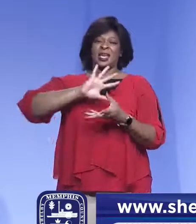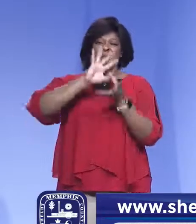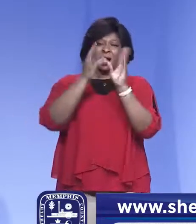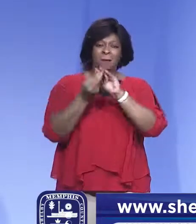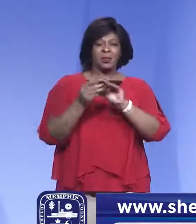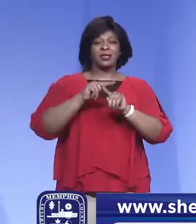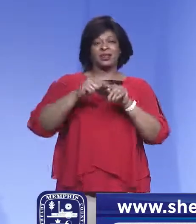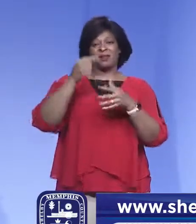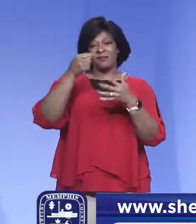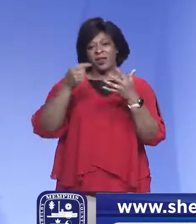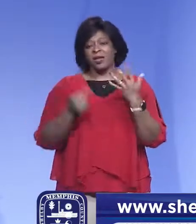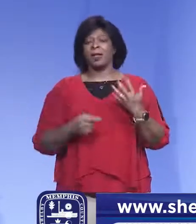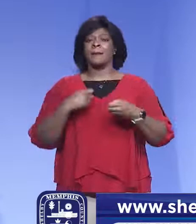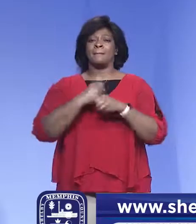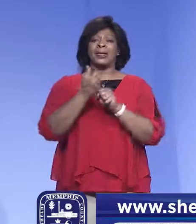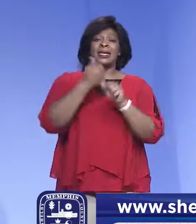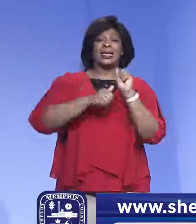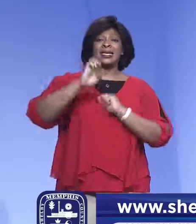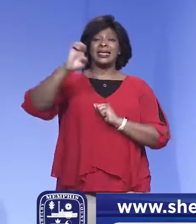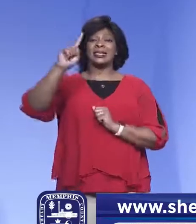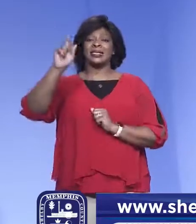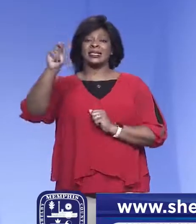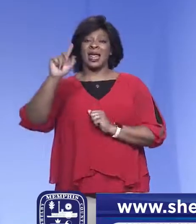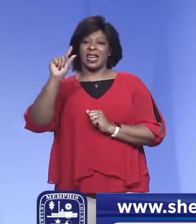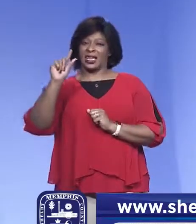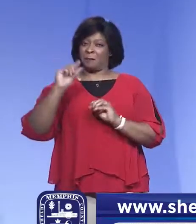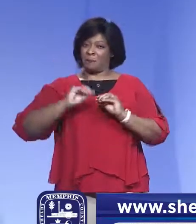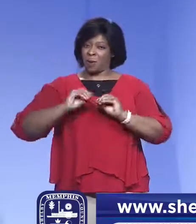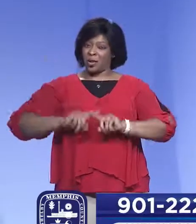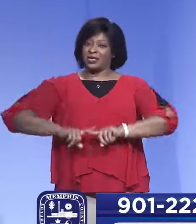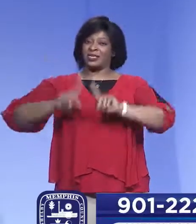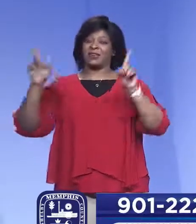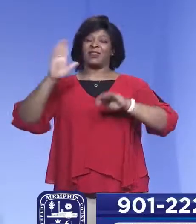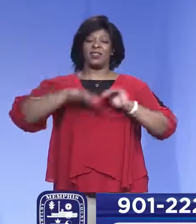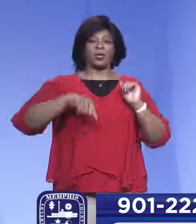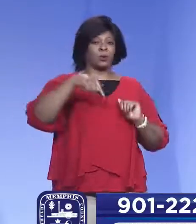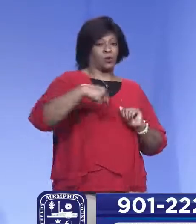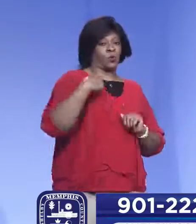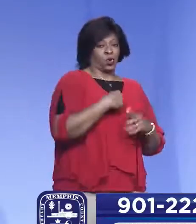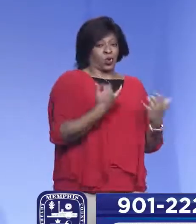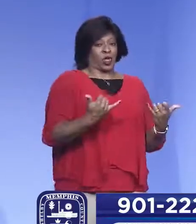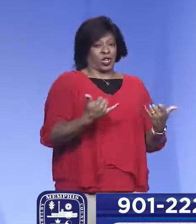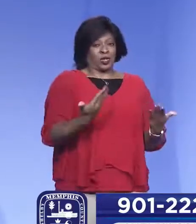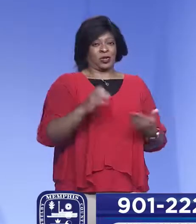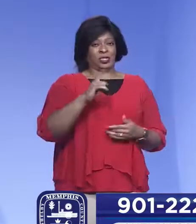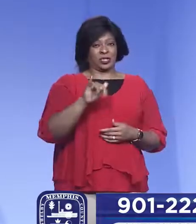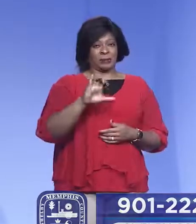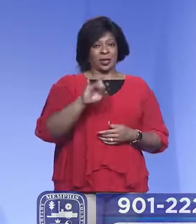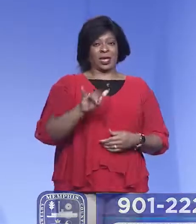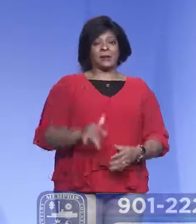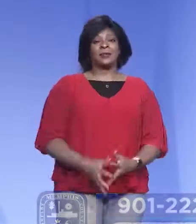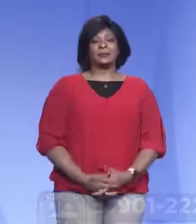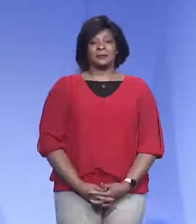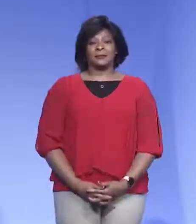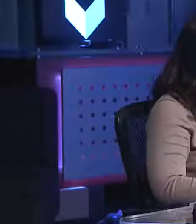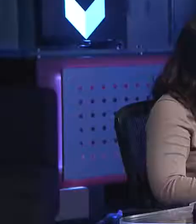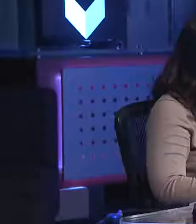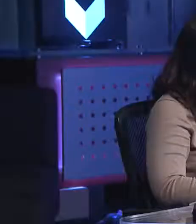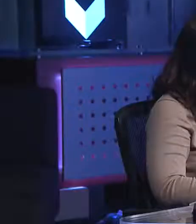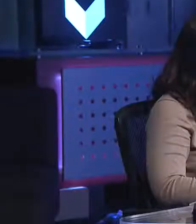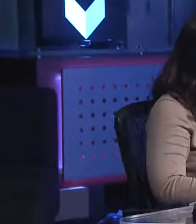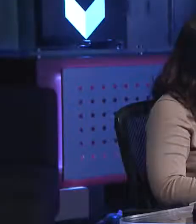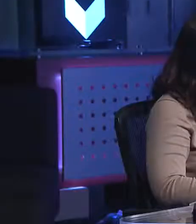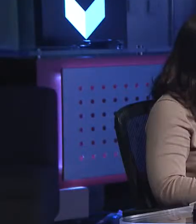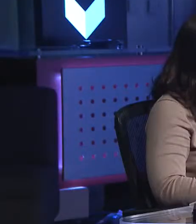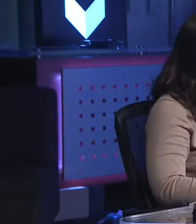all those factors that make East Tennessee a little bit different than where we are currently in Shelby County. Jane Roberts,